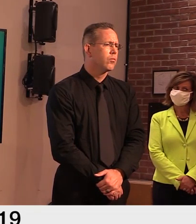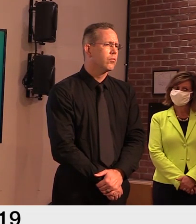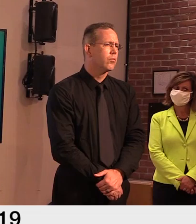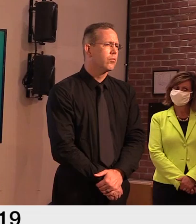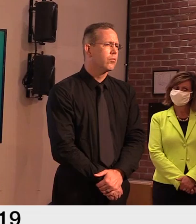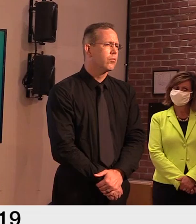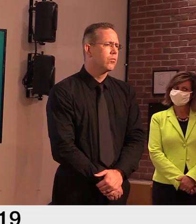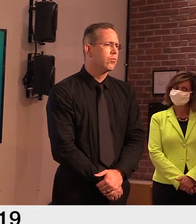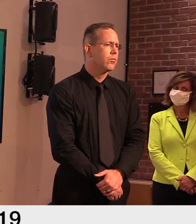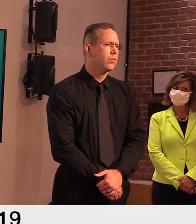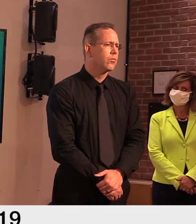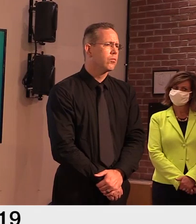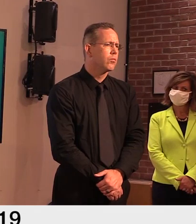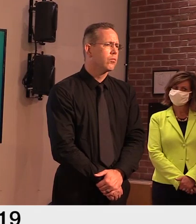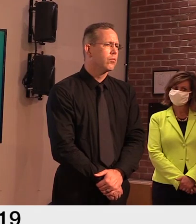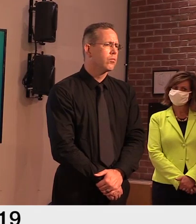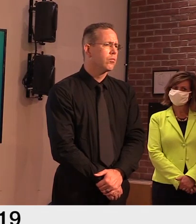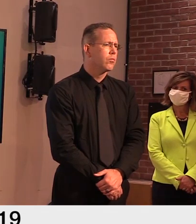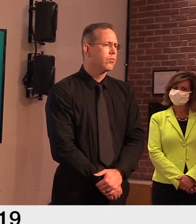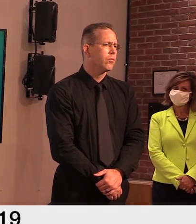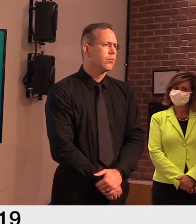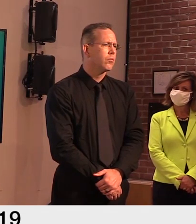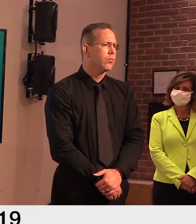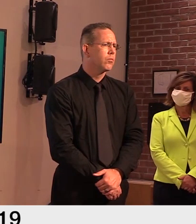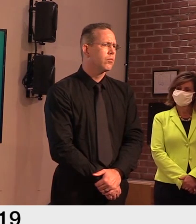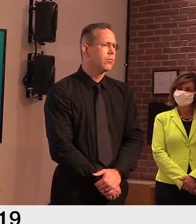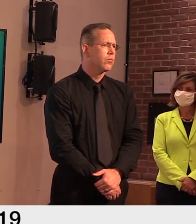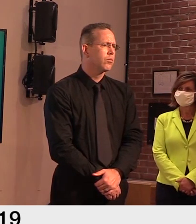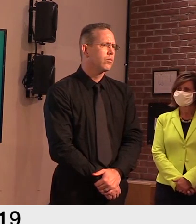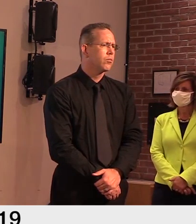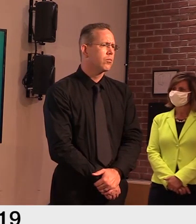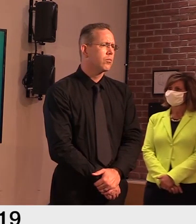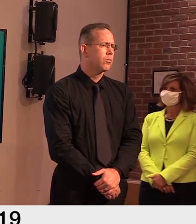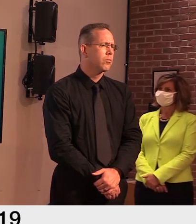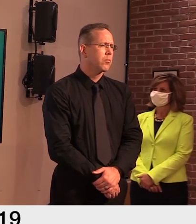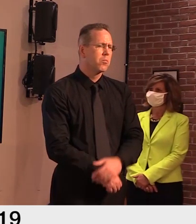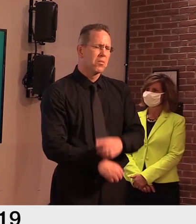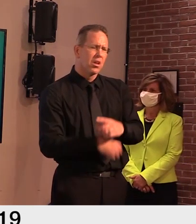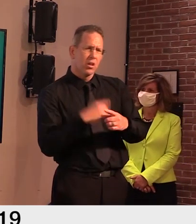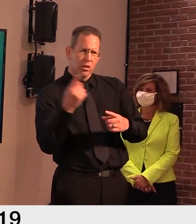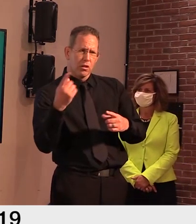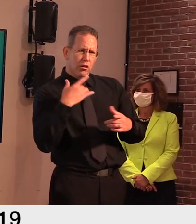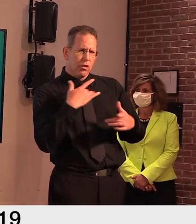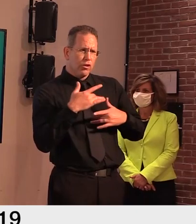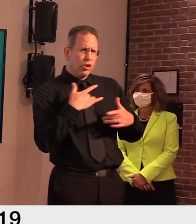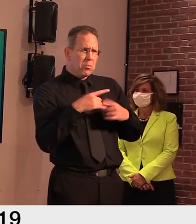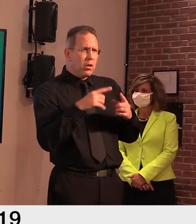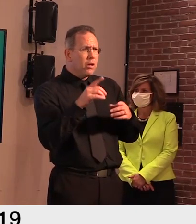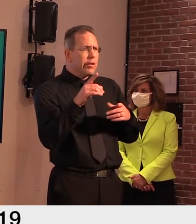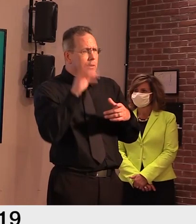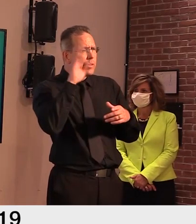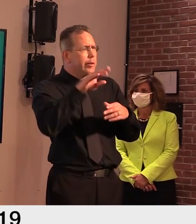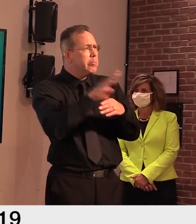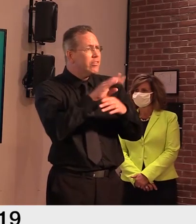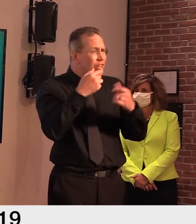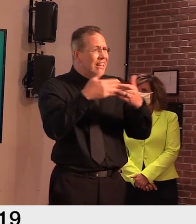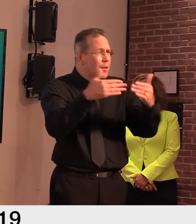lot more money. We're going to see bankruptcies. The weekly unemployment claims actually went up again this